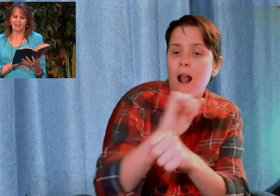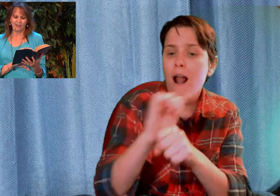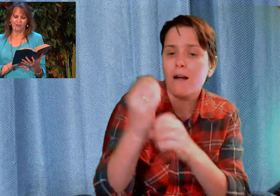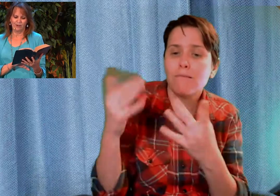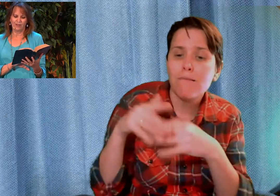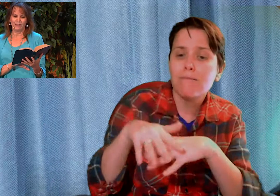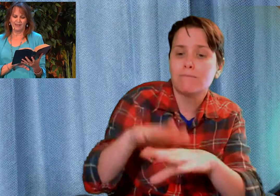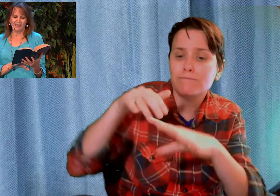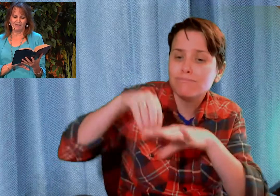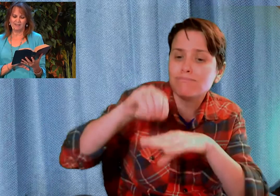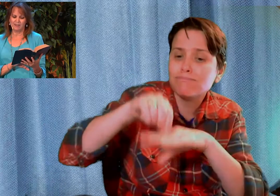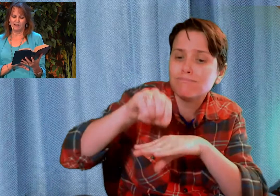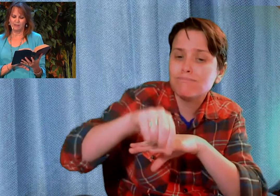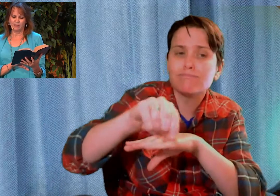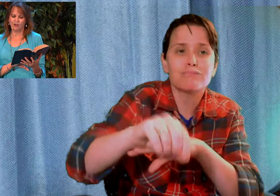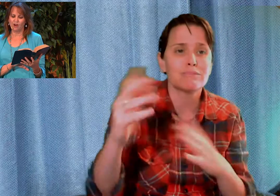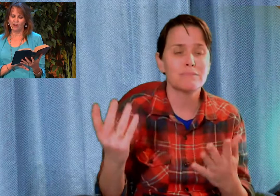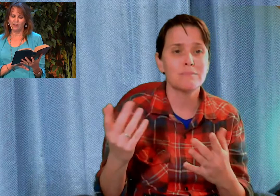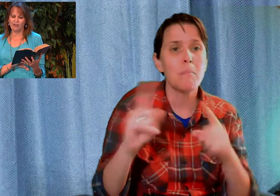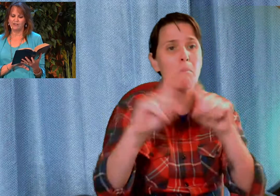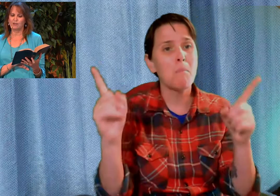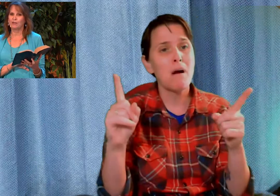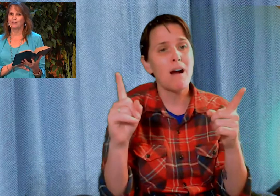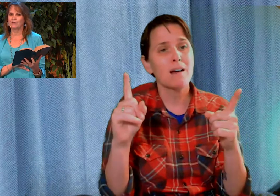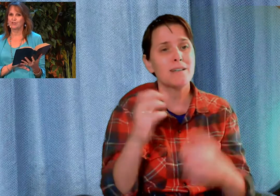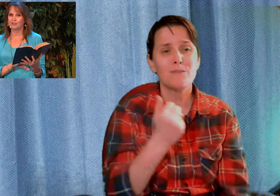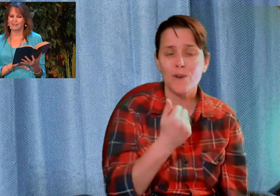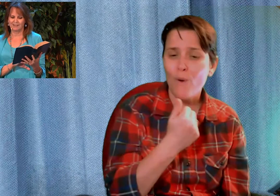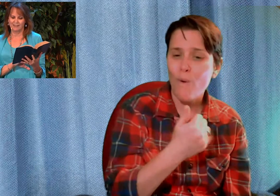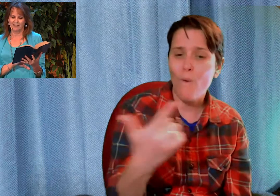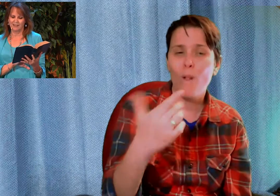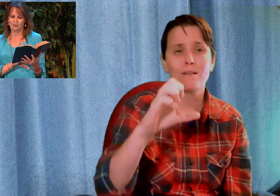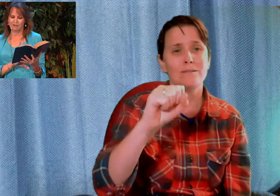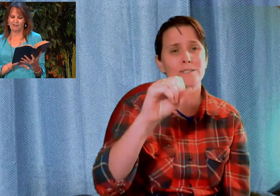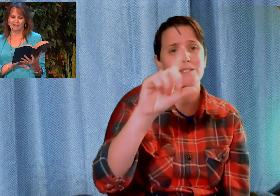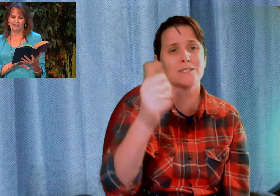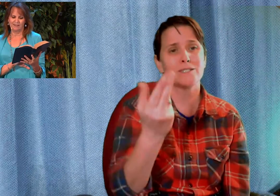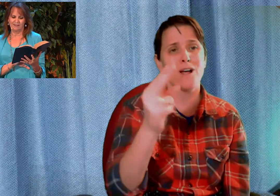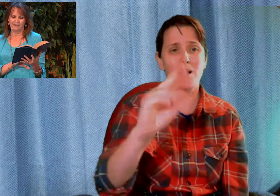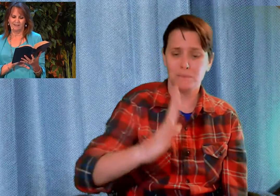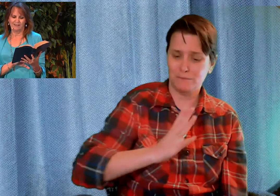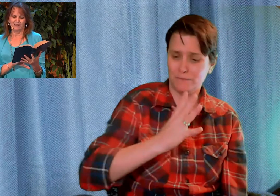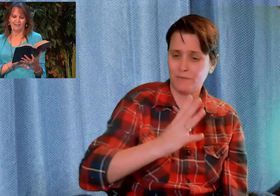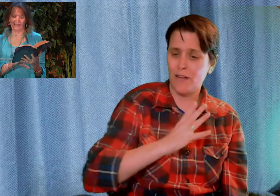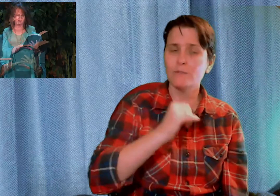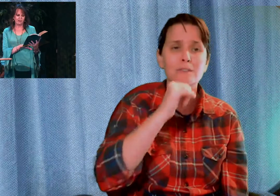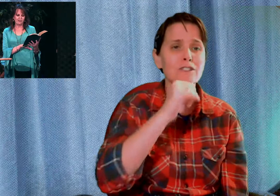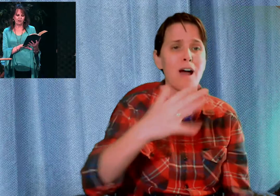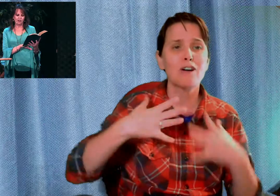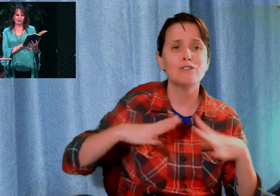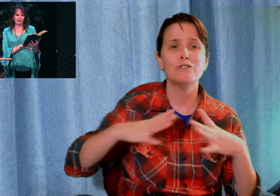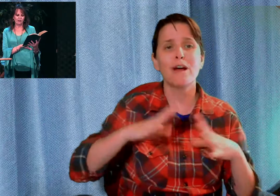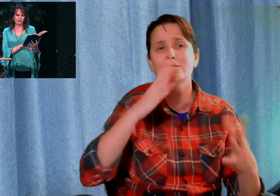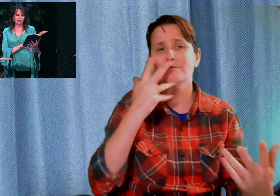I tell you that not even Solomon in all of his splendor was dressed like one of these. If that is